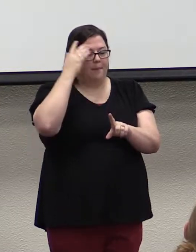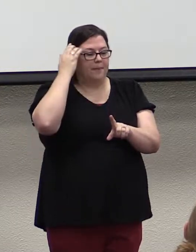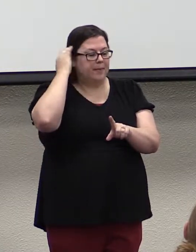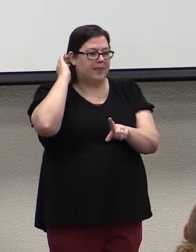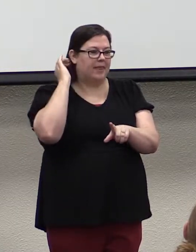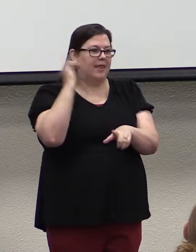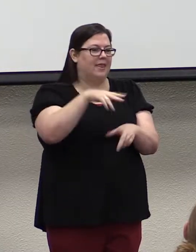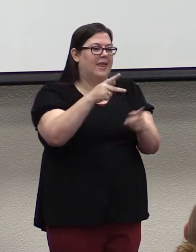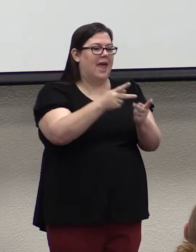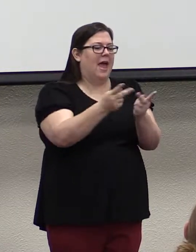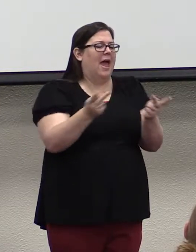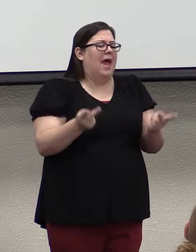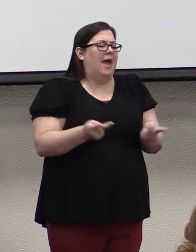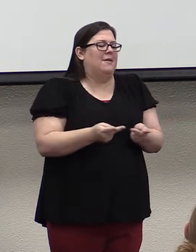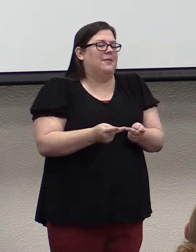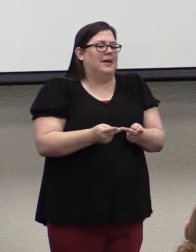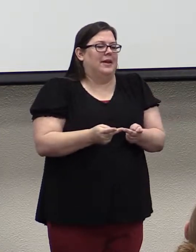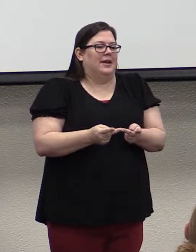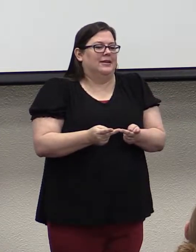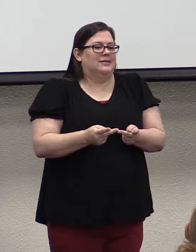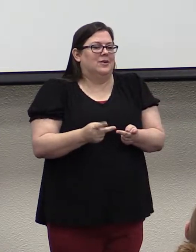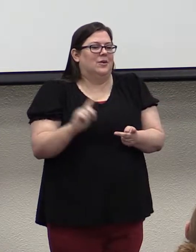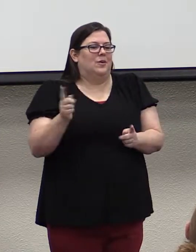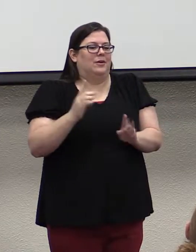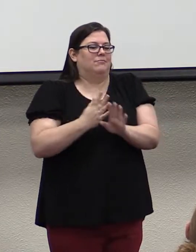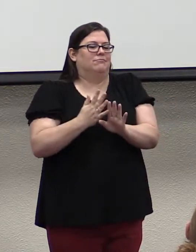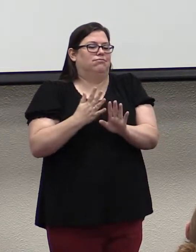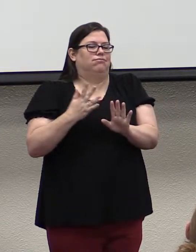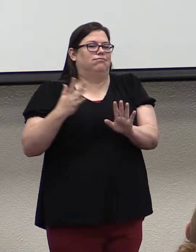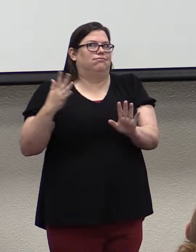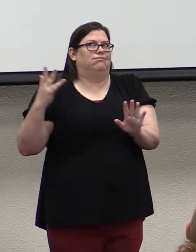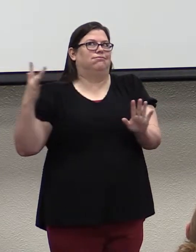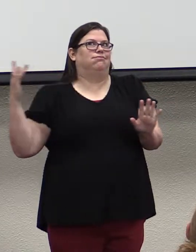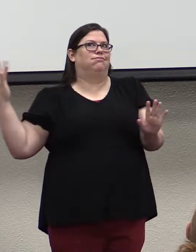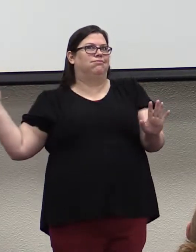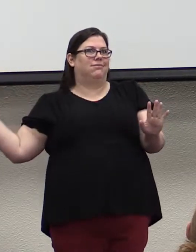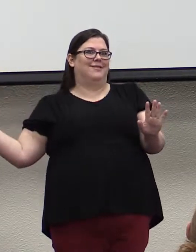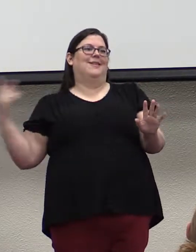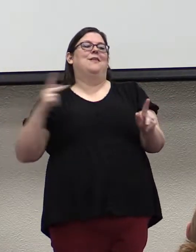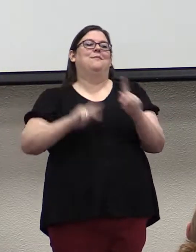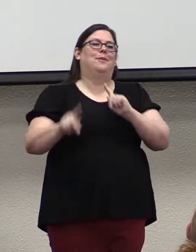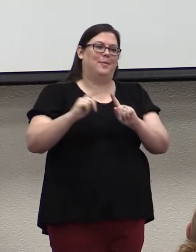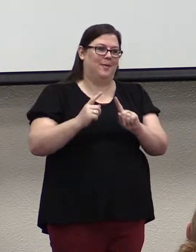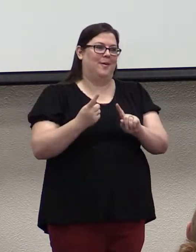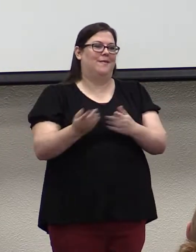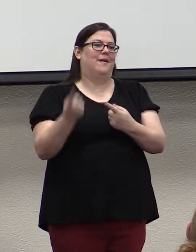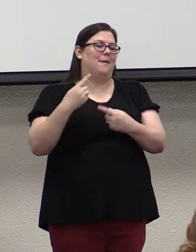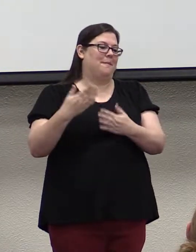that place where it supplies a long line of people who have come to us, Pueblo, Colorado.